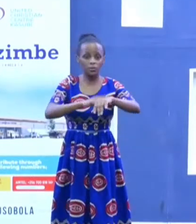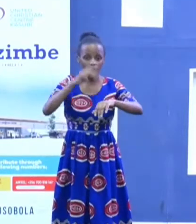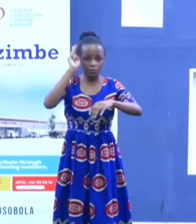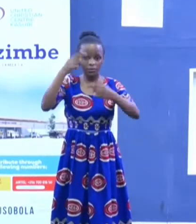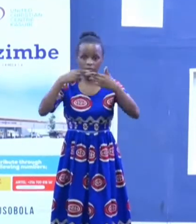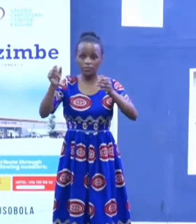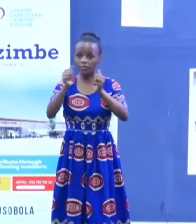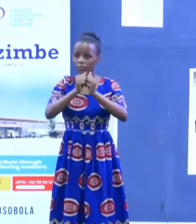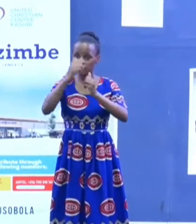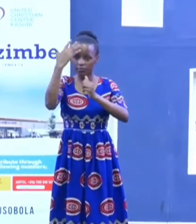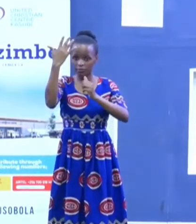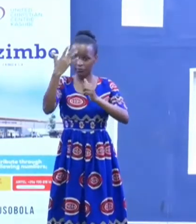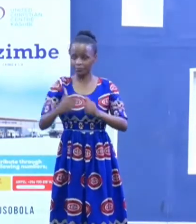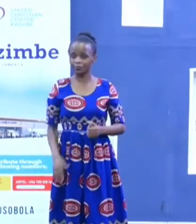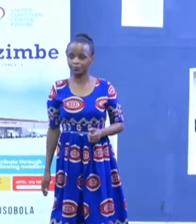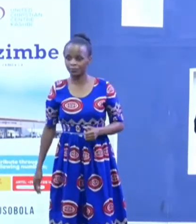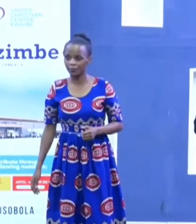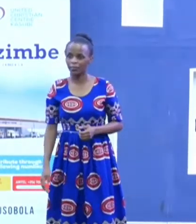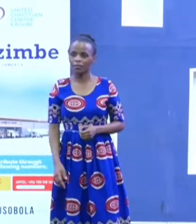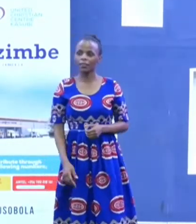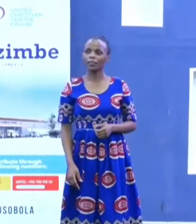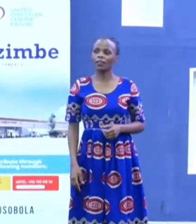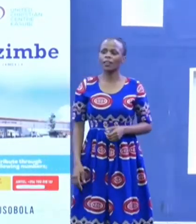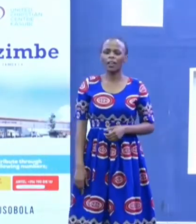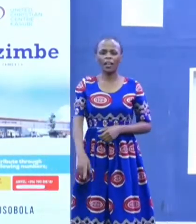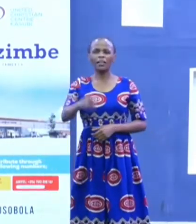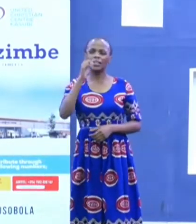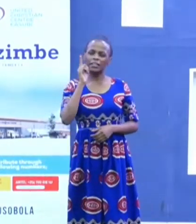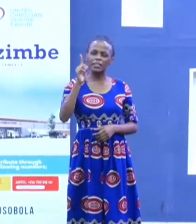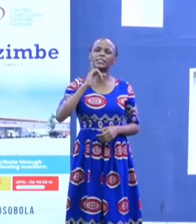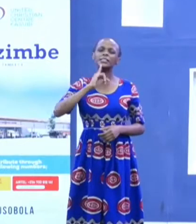Because of time, we are going to begin from verse